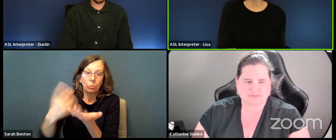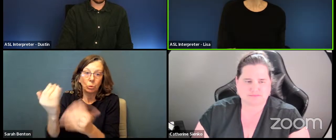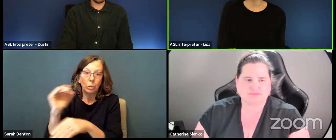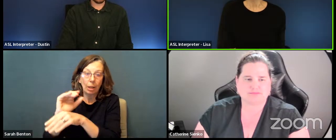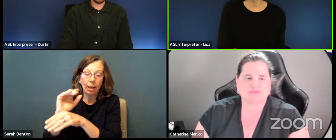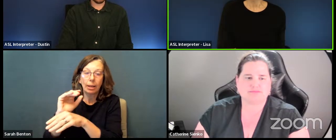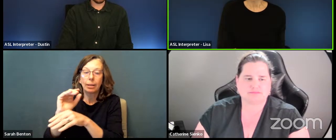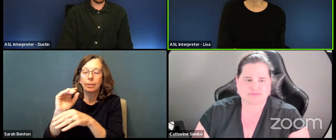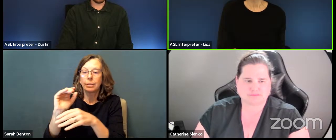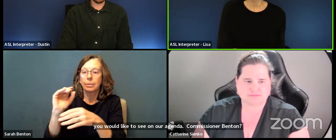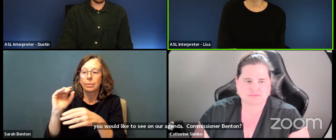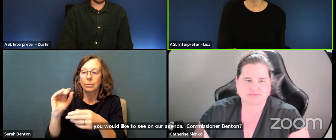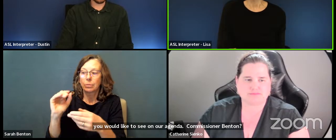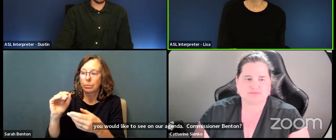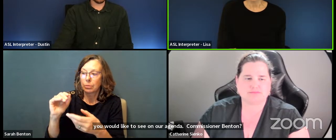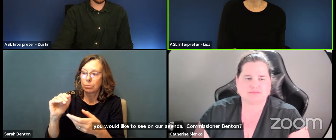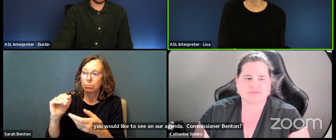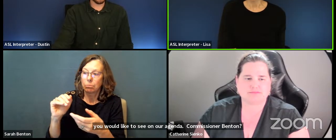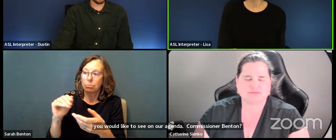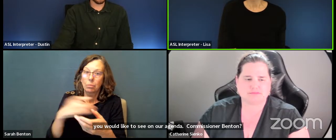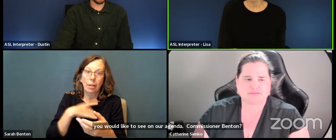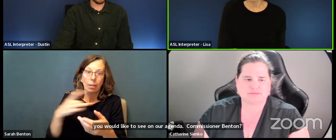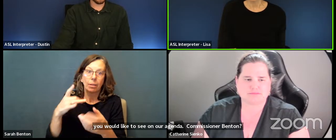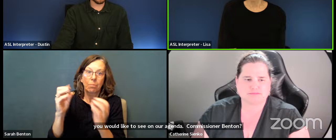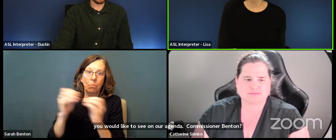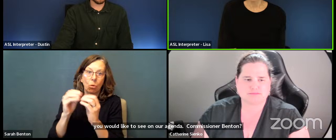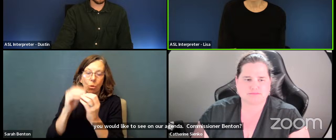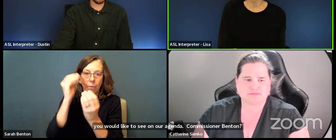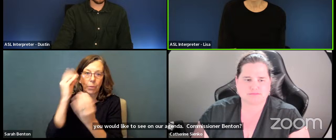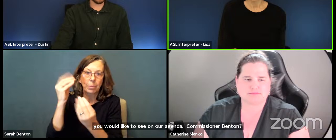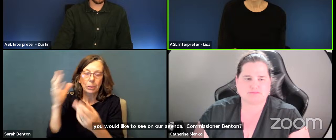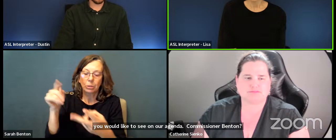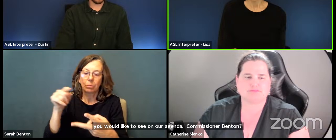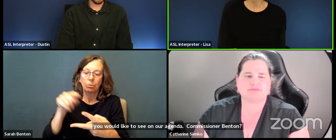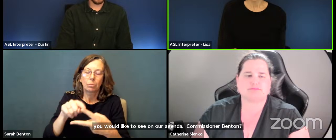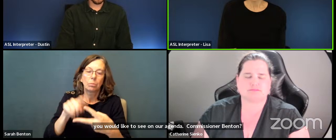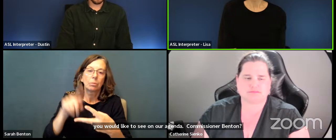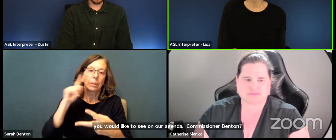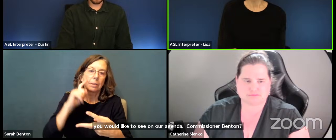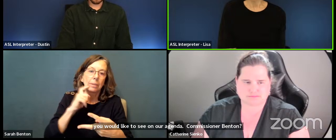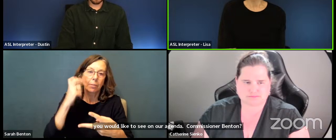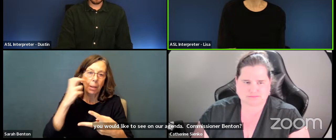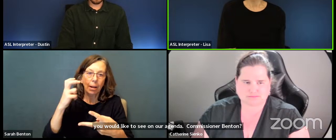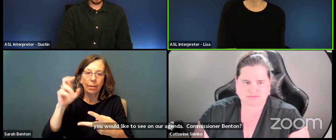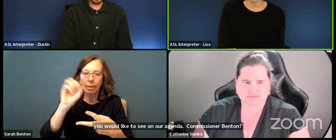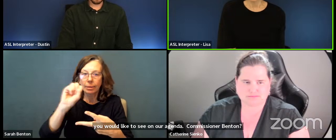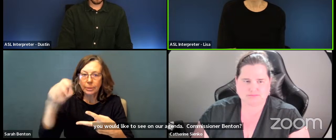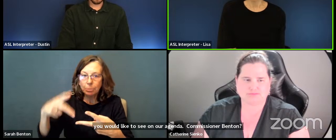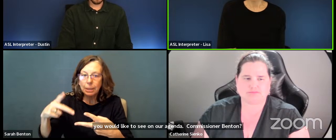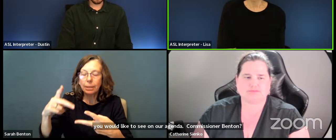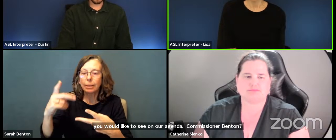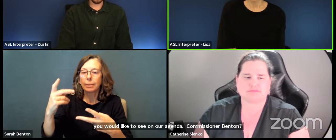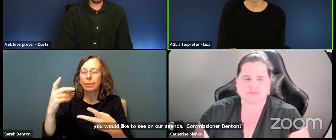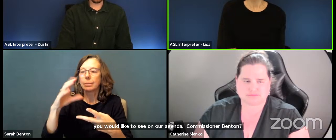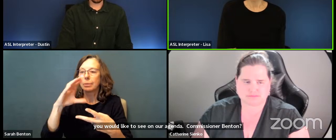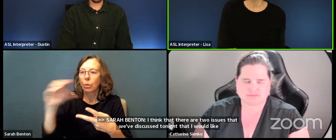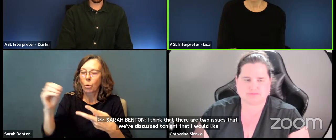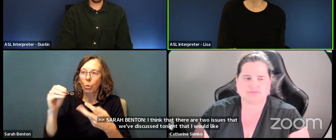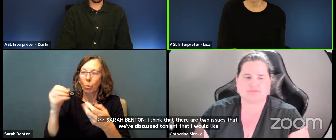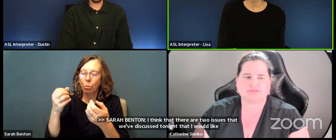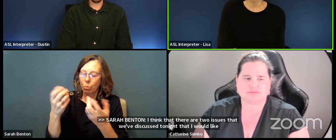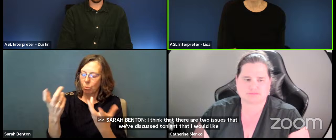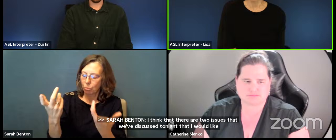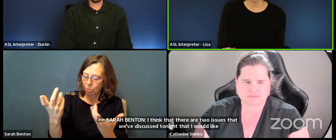I think that there are two issues that we've discussed tonight that I would like more information on. One is the